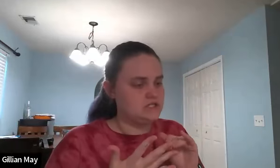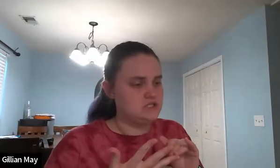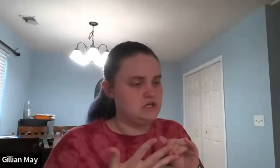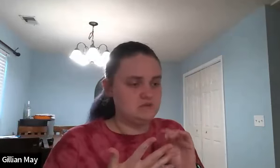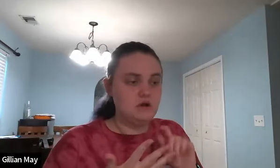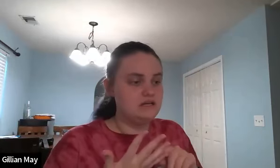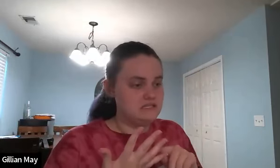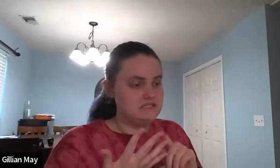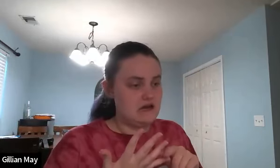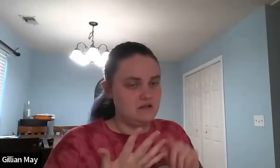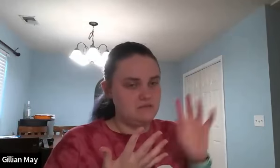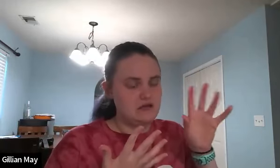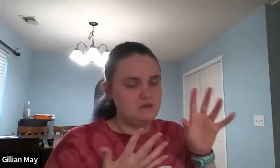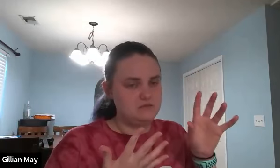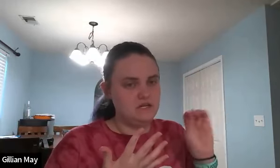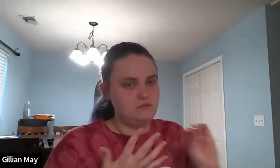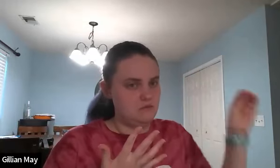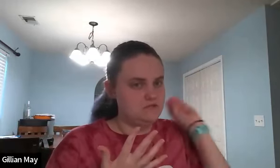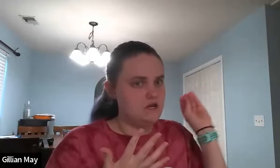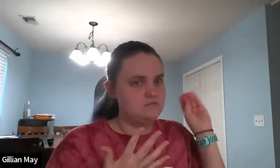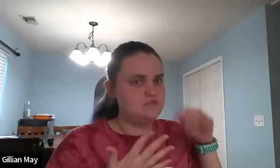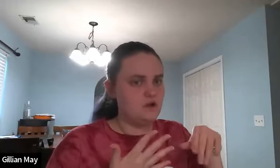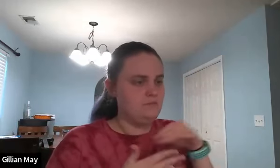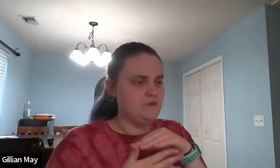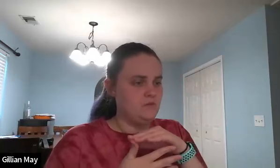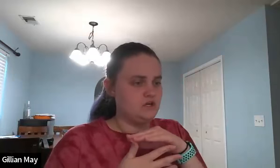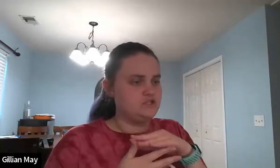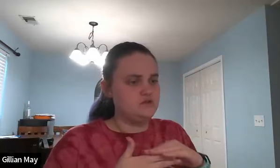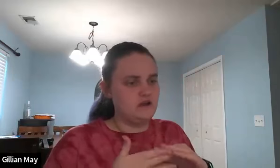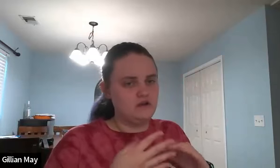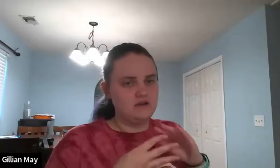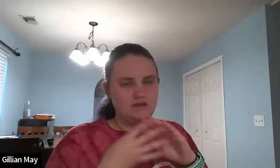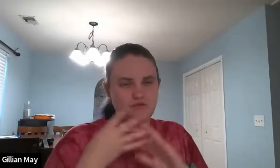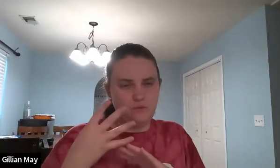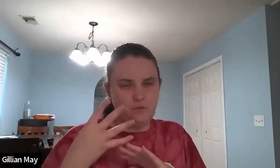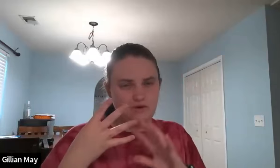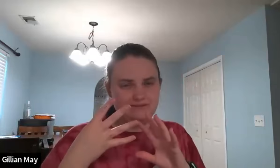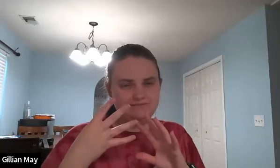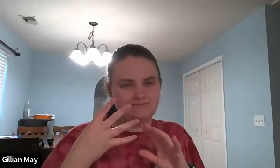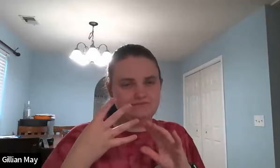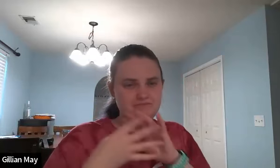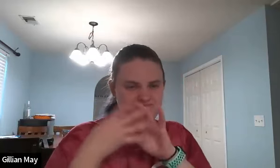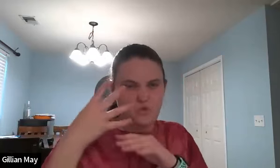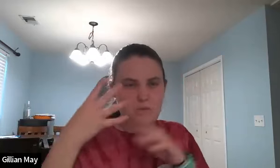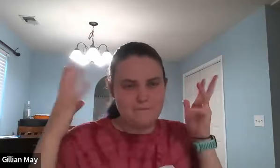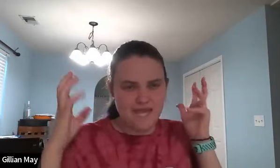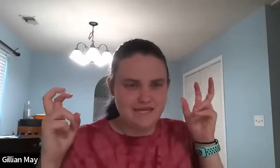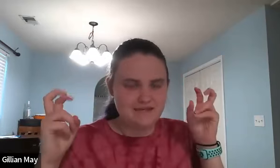Sandwich, because we already did salad. My salad was on here, but I moved it up. So we're going to do like our four main